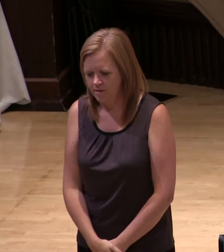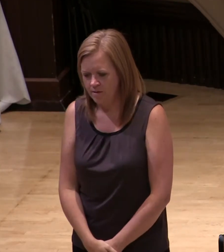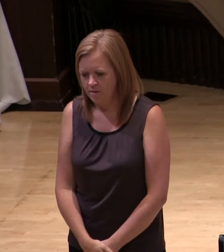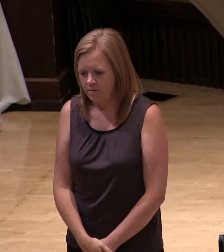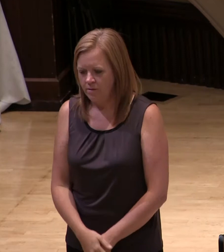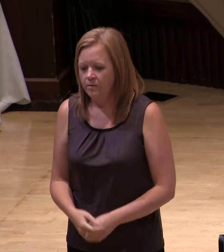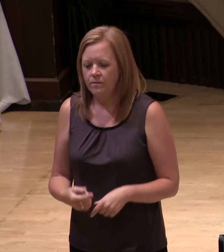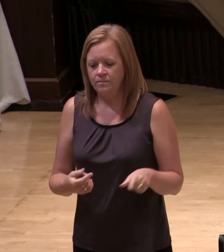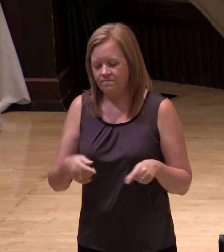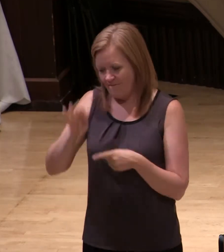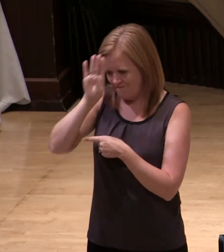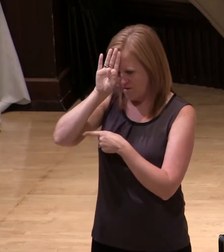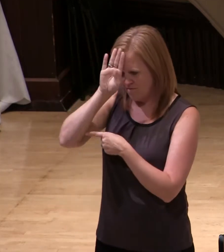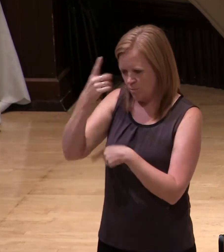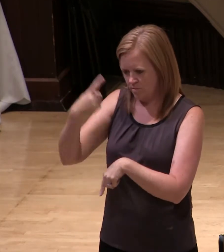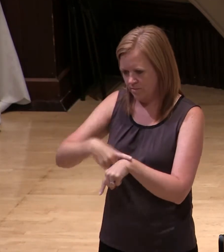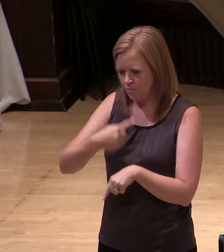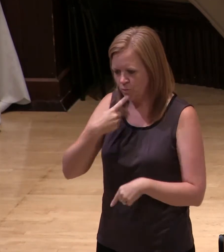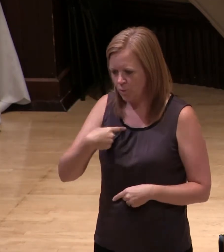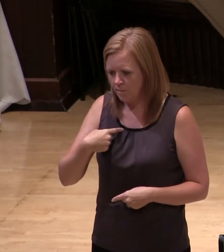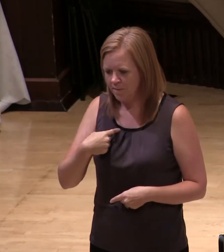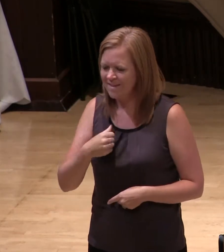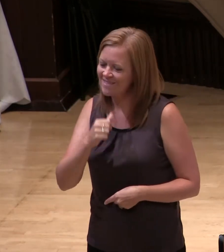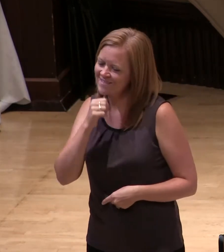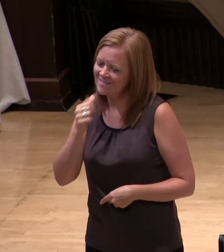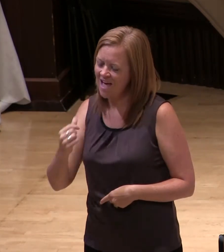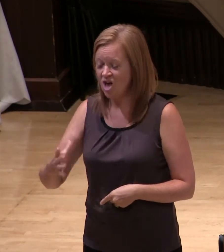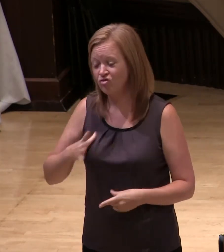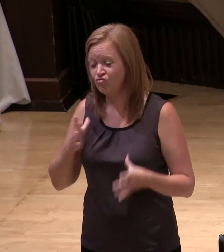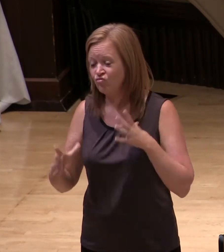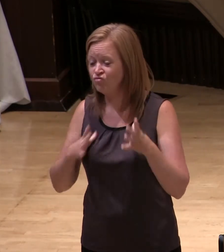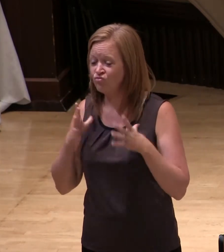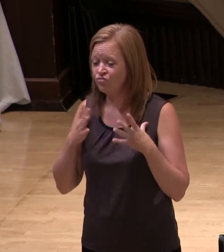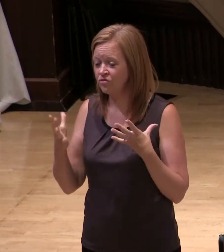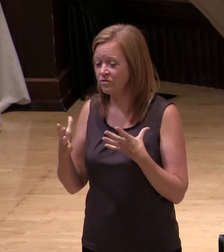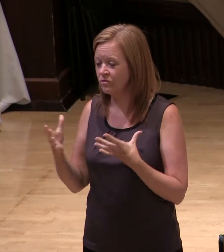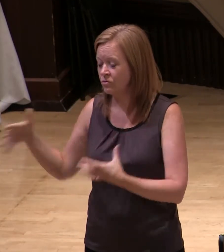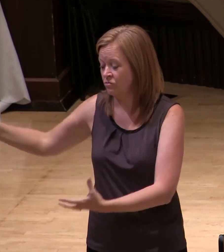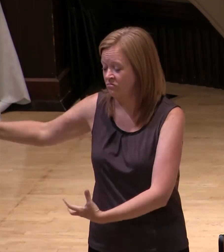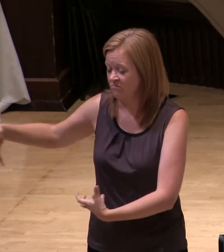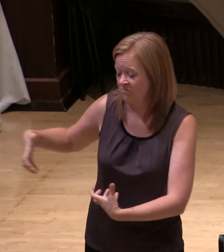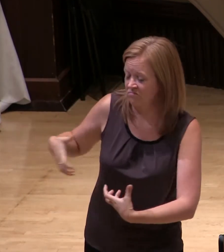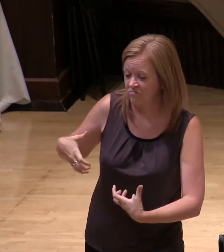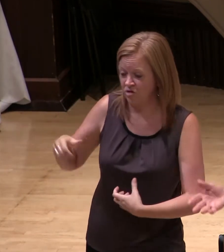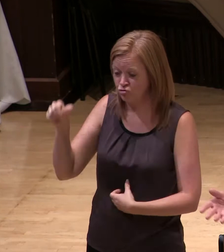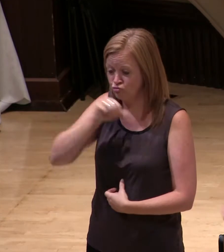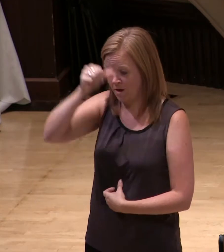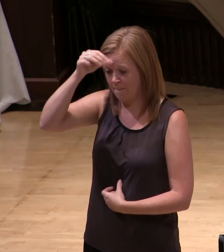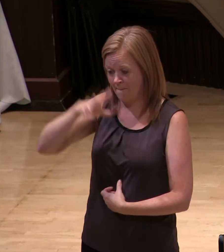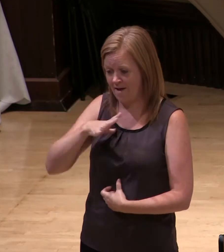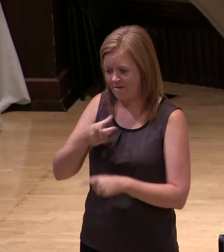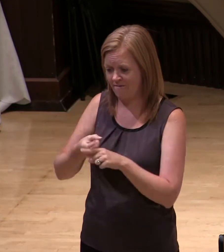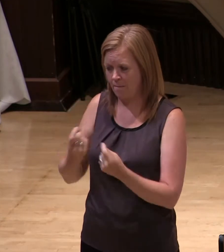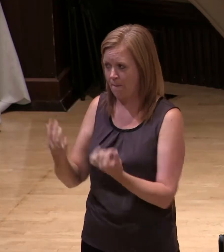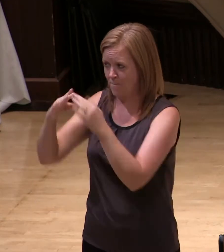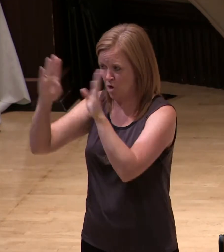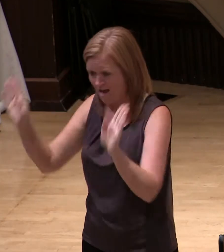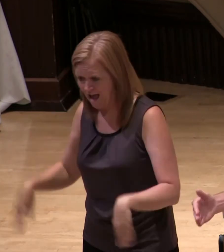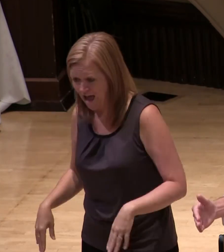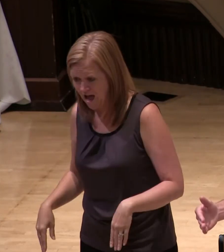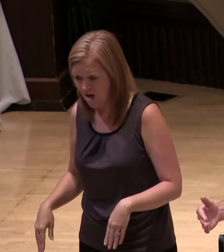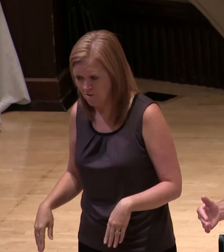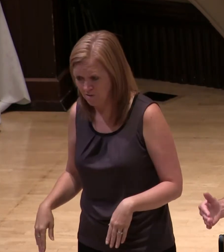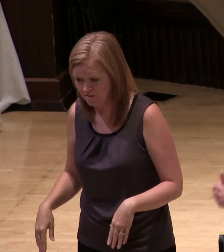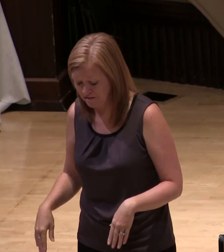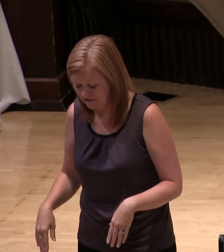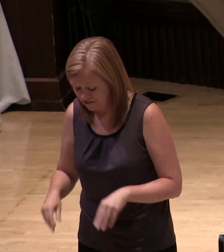A firefighter told me, it's not glamorous to drag a drunk guy out of a burning house, throw him on the ground, and swap